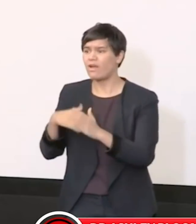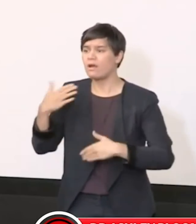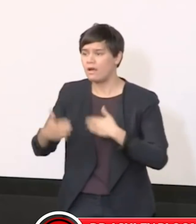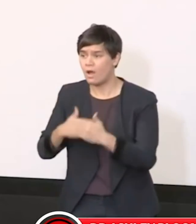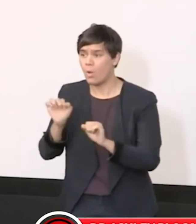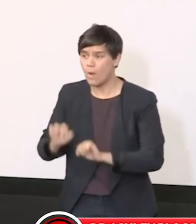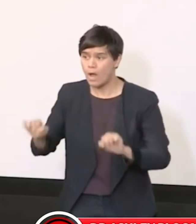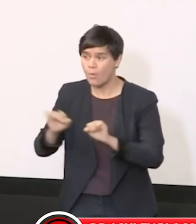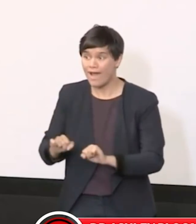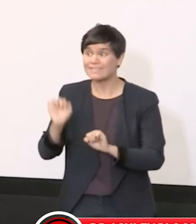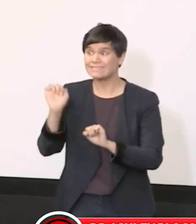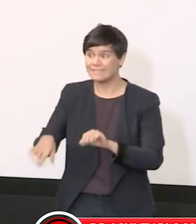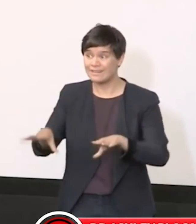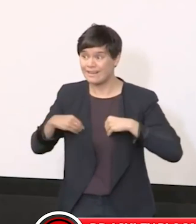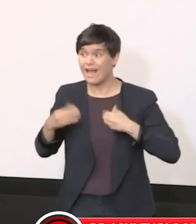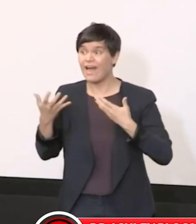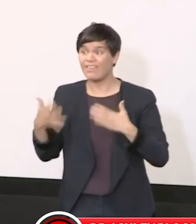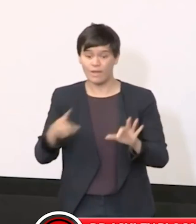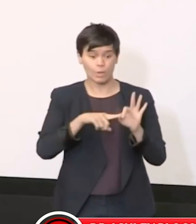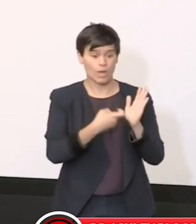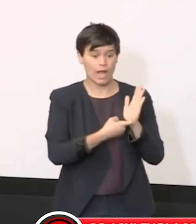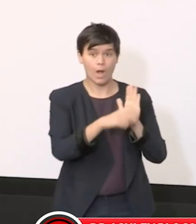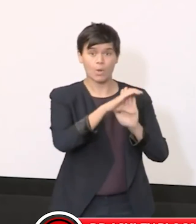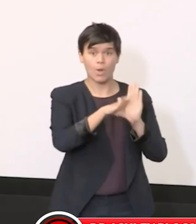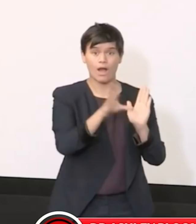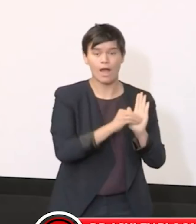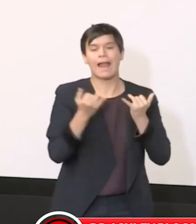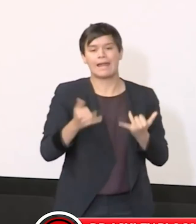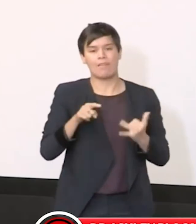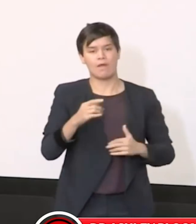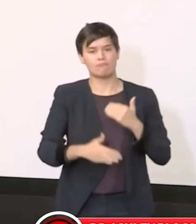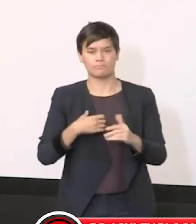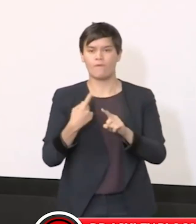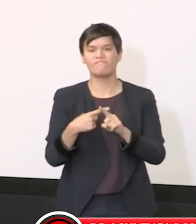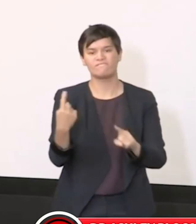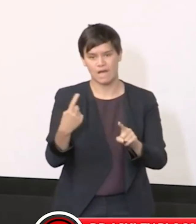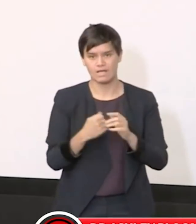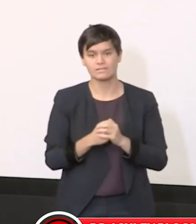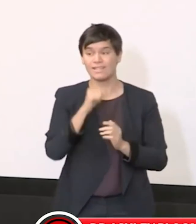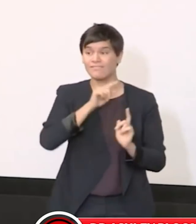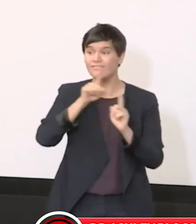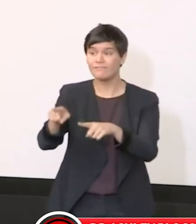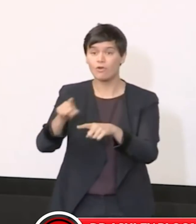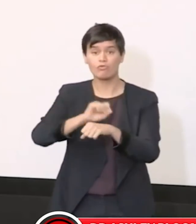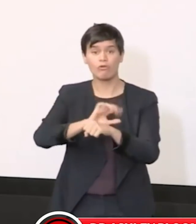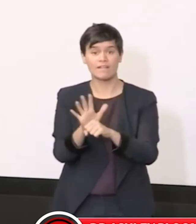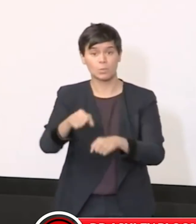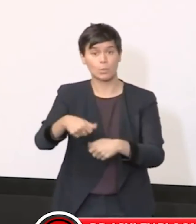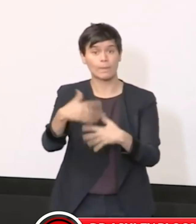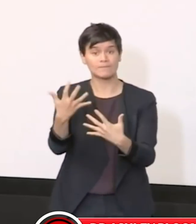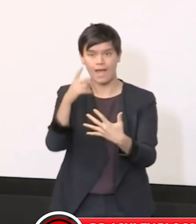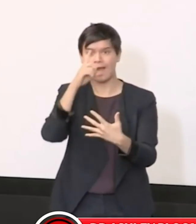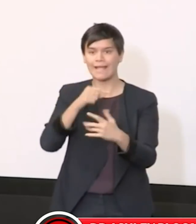quicker workaround. There is a link on the COVID-19 website or on MB website that takes it directly through to another